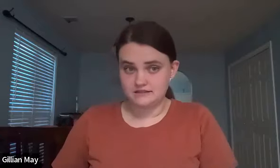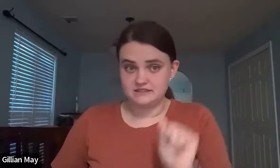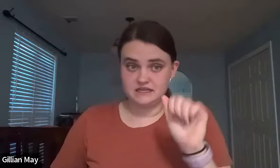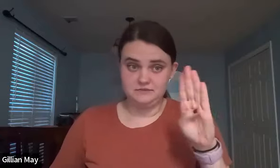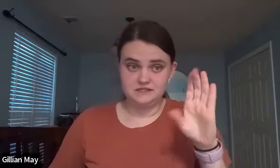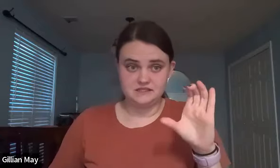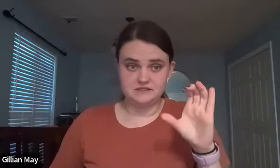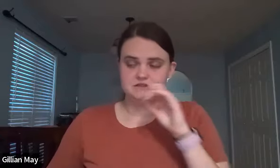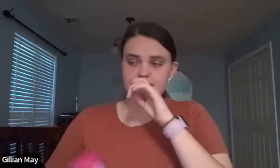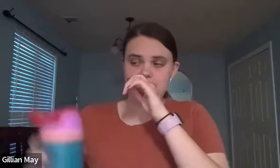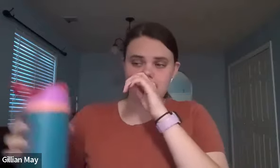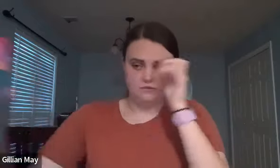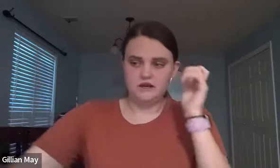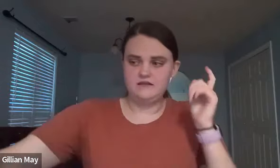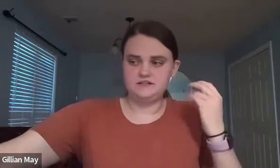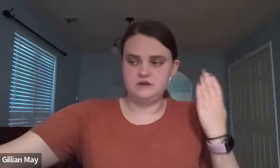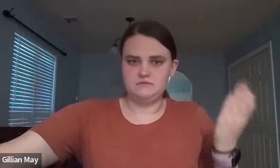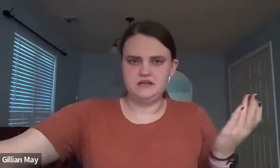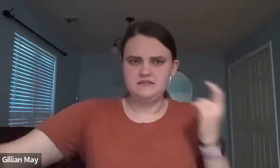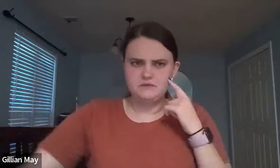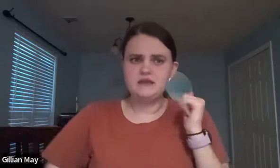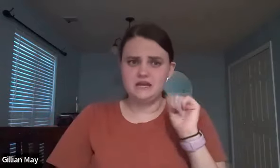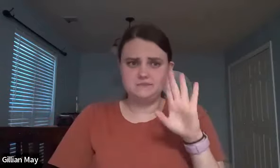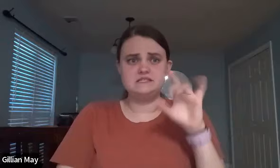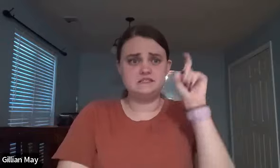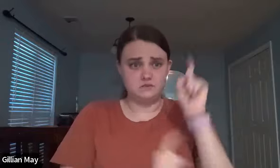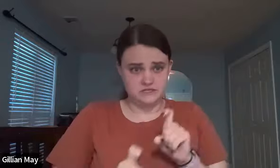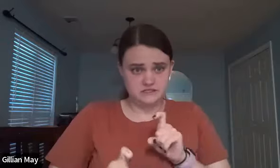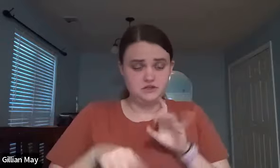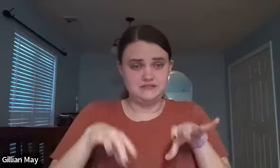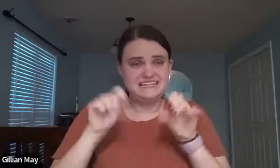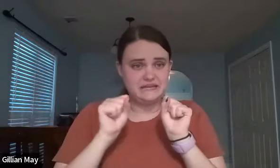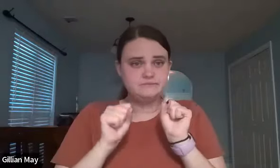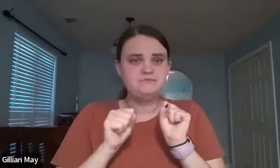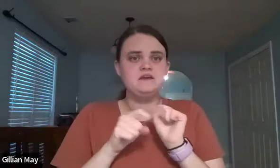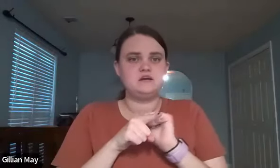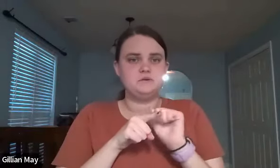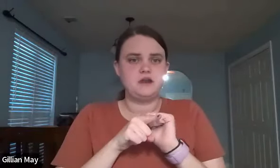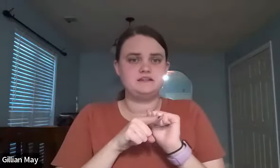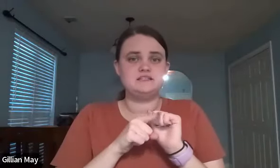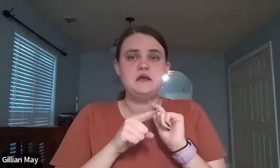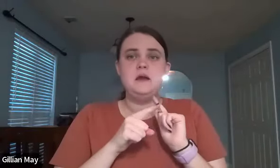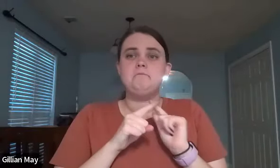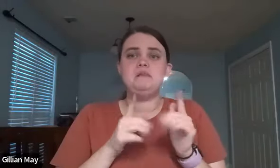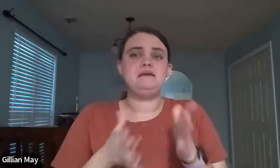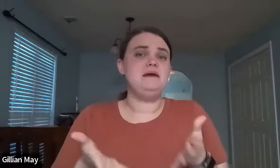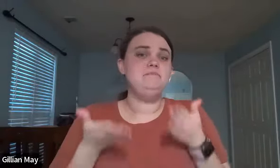practice ABCs and what I like to recommend. I think we have an ABCs quiz that you can take to help you practice. But like my